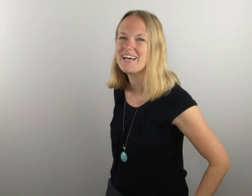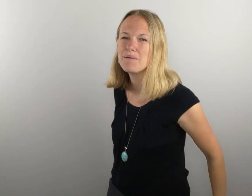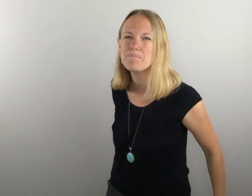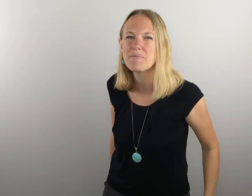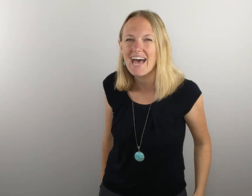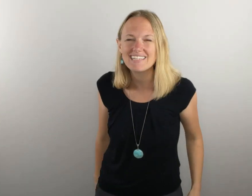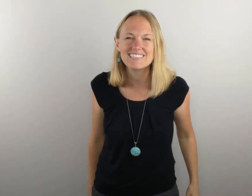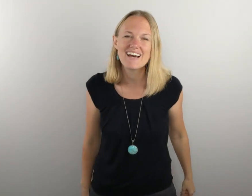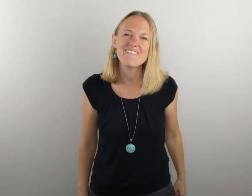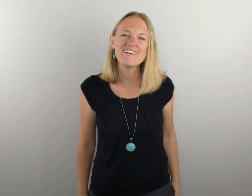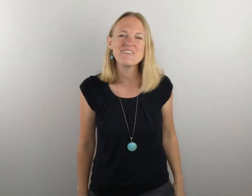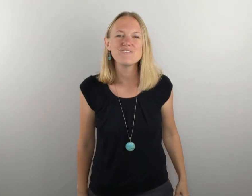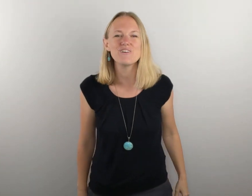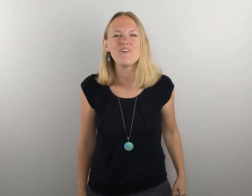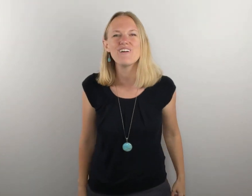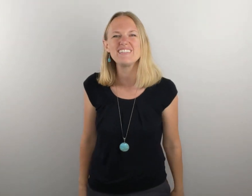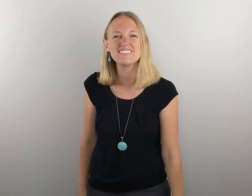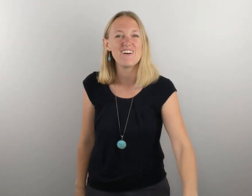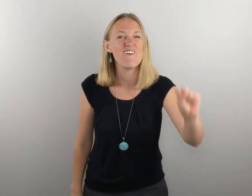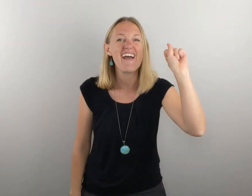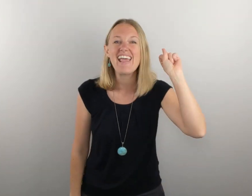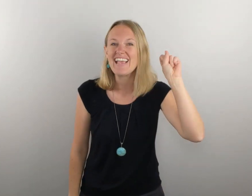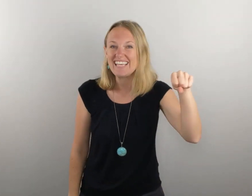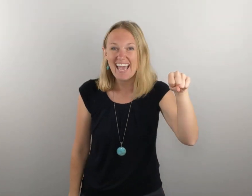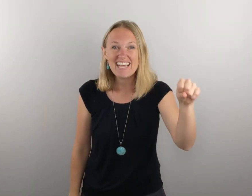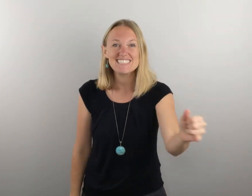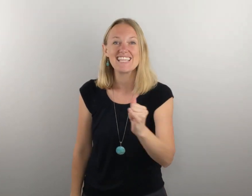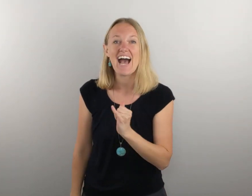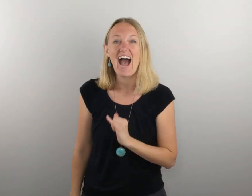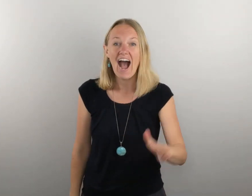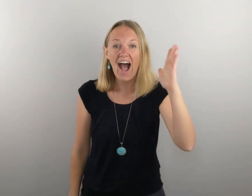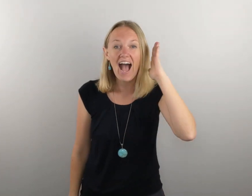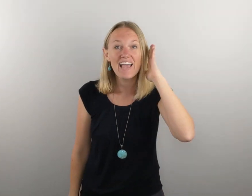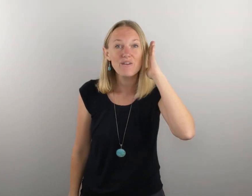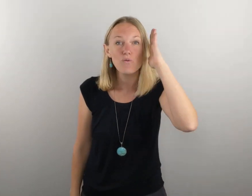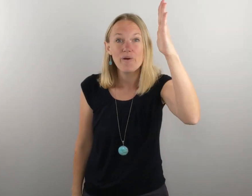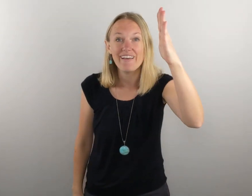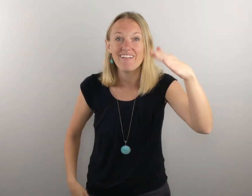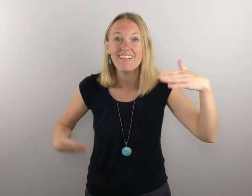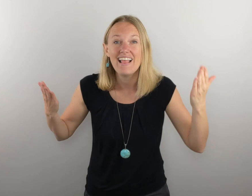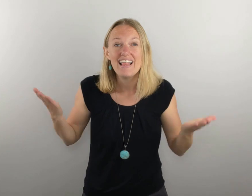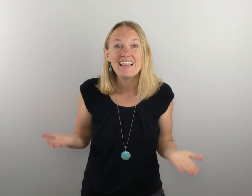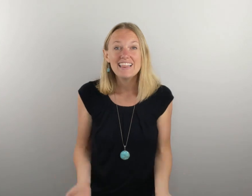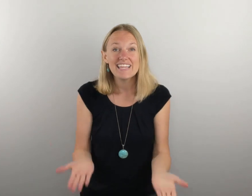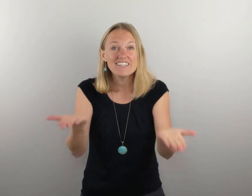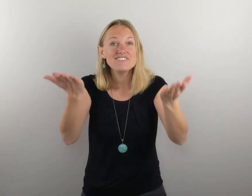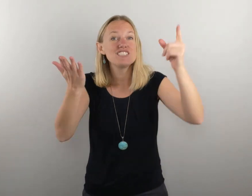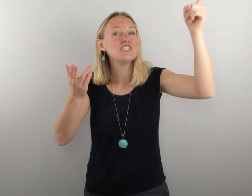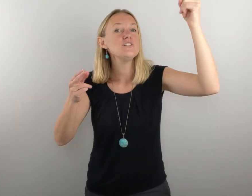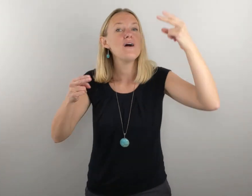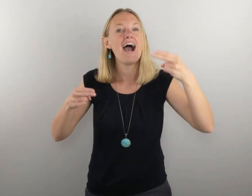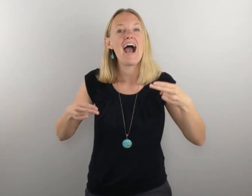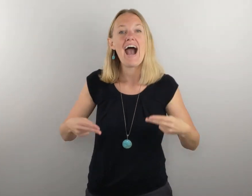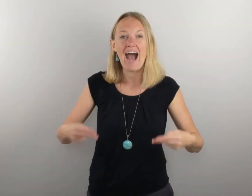time, back to that wonderful chorus. Oh, yes, I will lift you